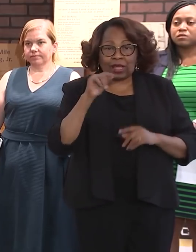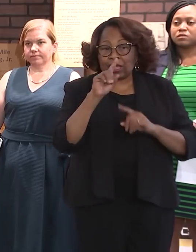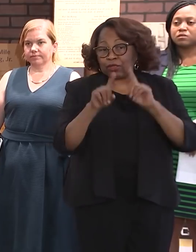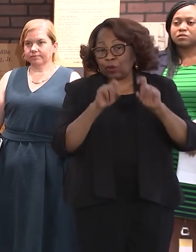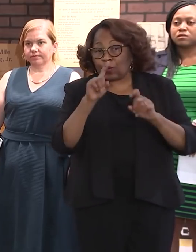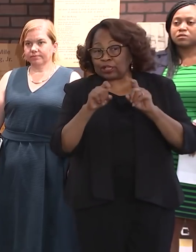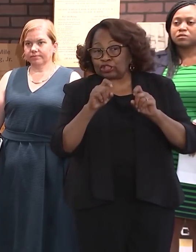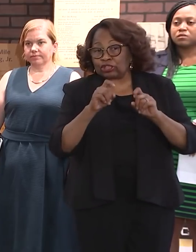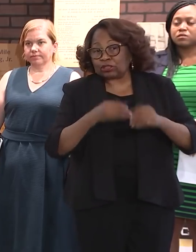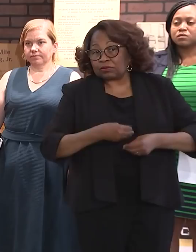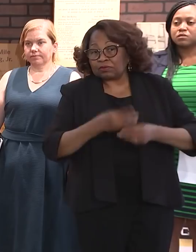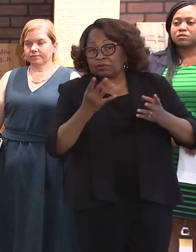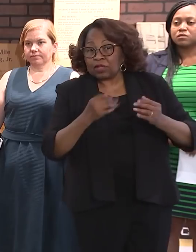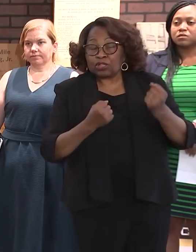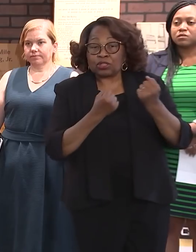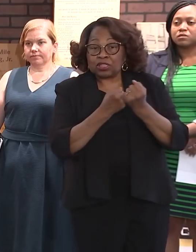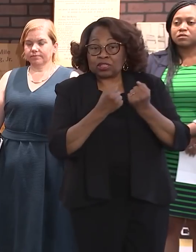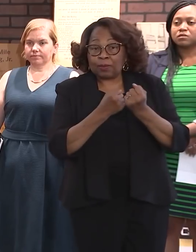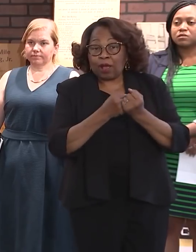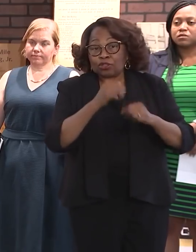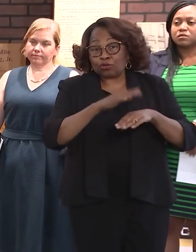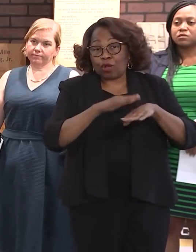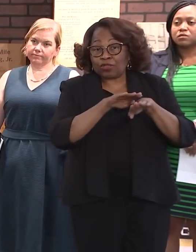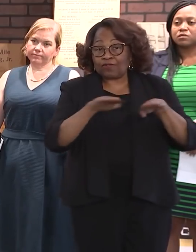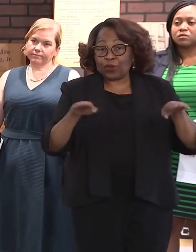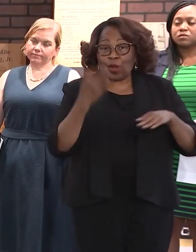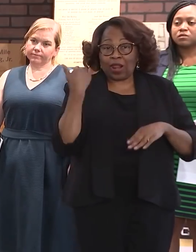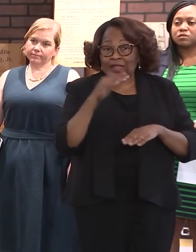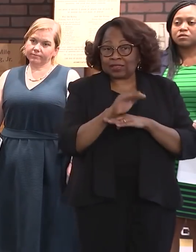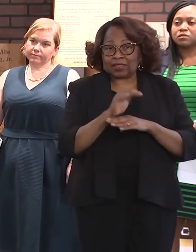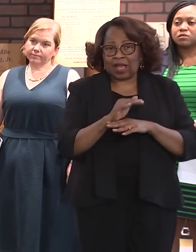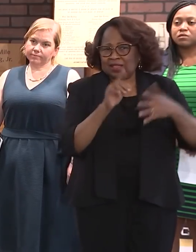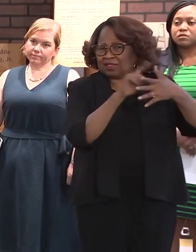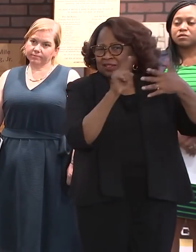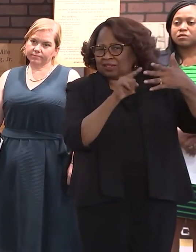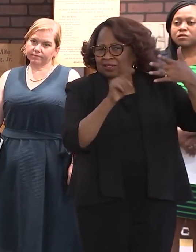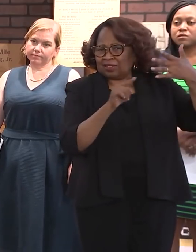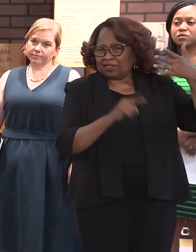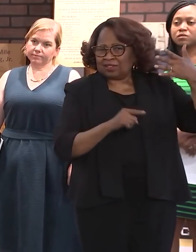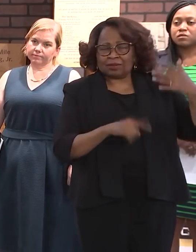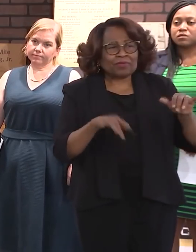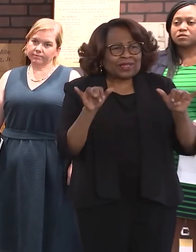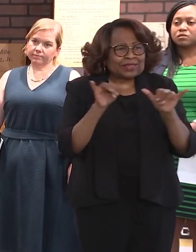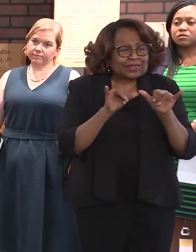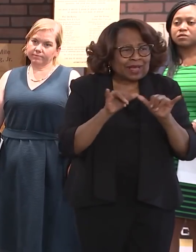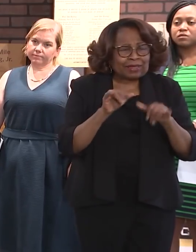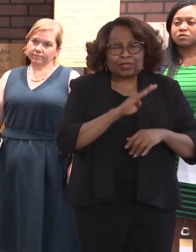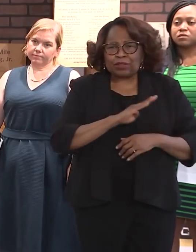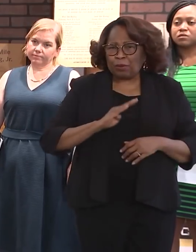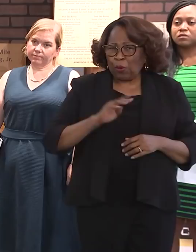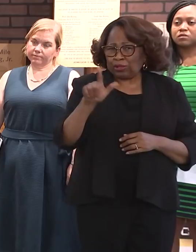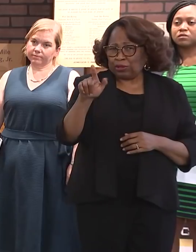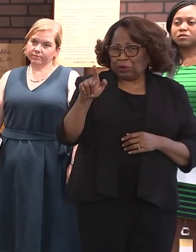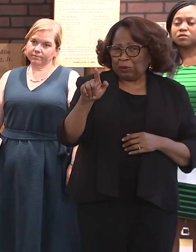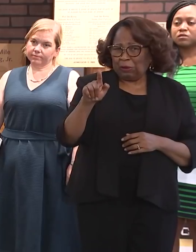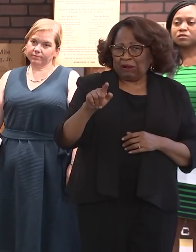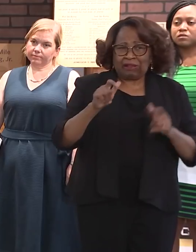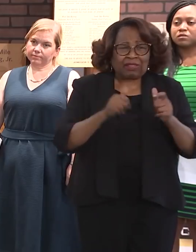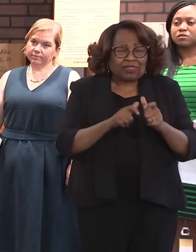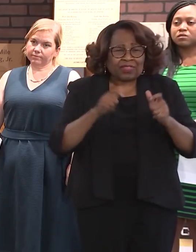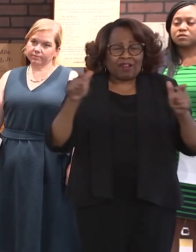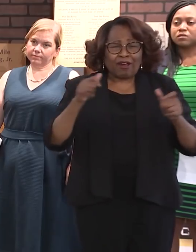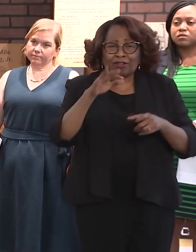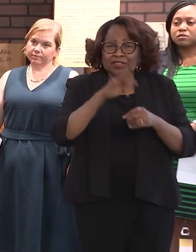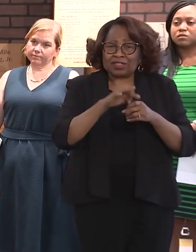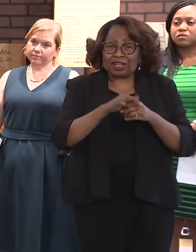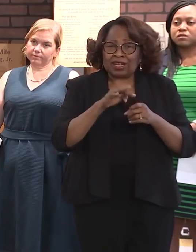put to the sponsor on the floor last night, there were a number of things that were identified. The size of the board, 21, where the largest